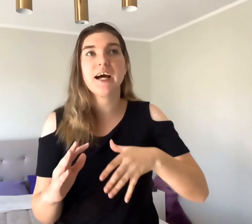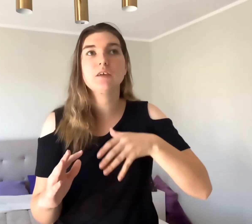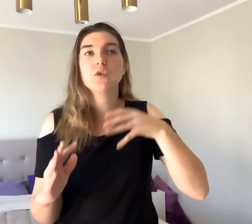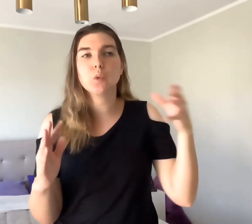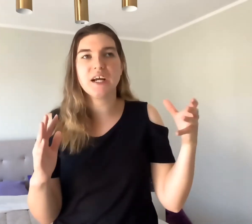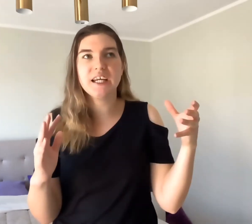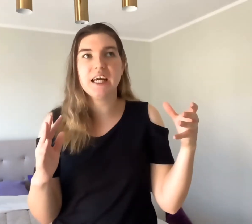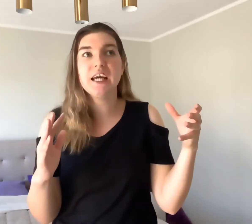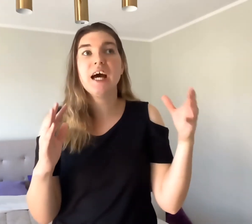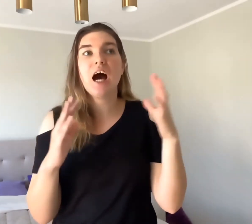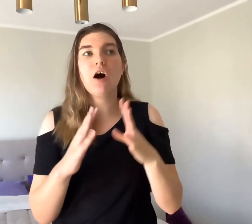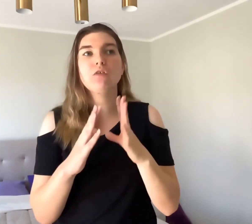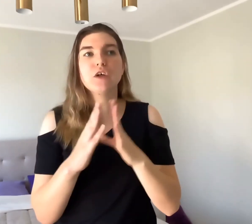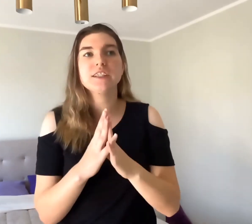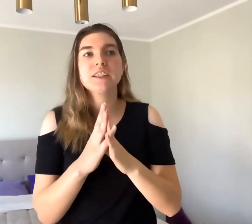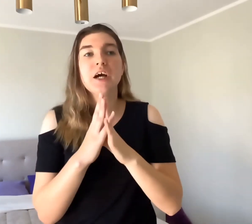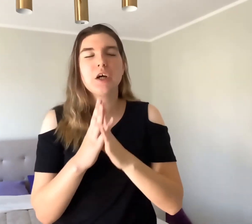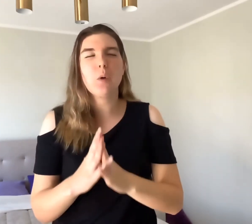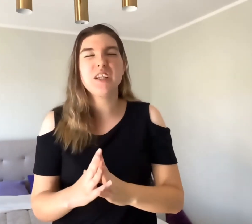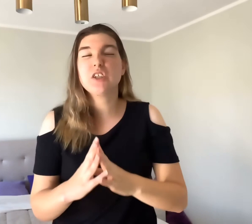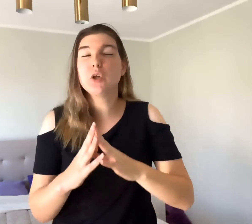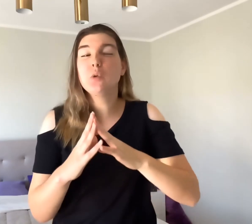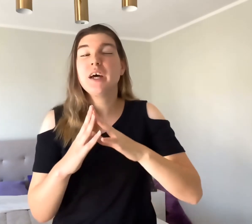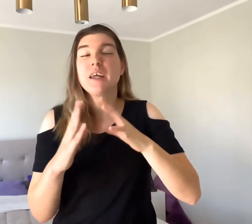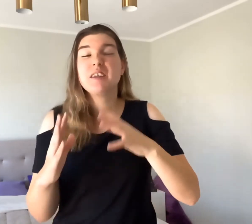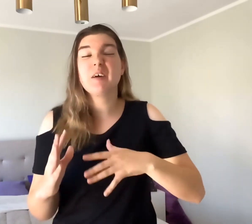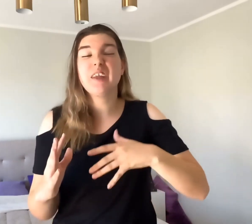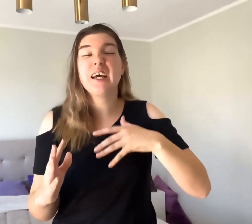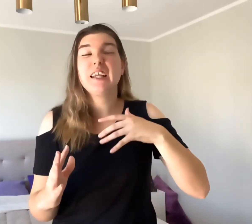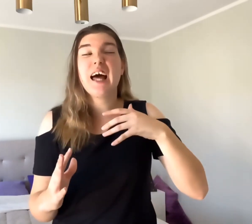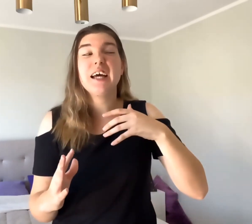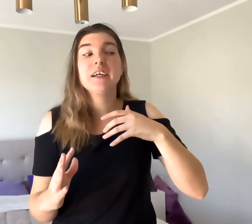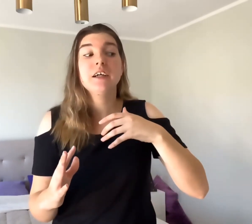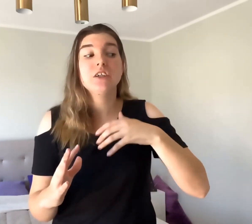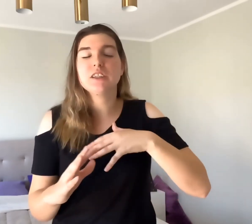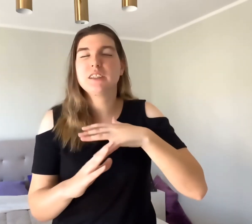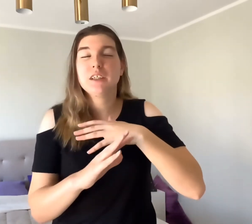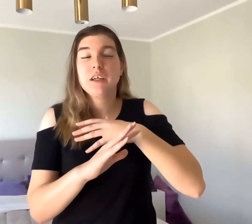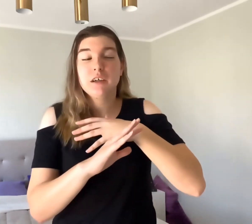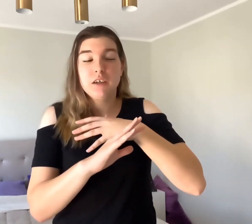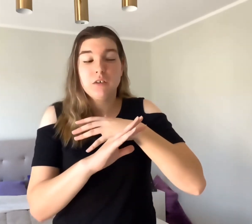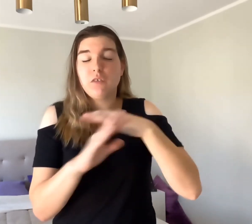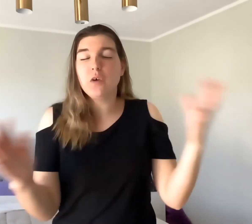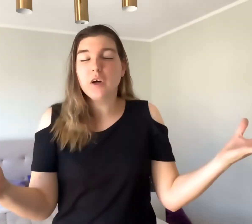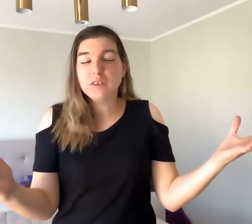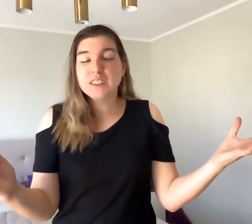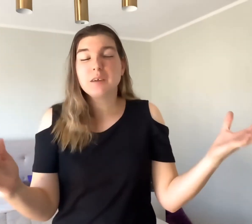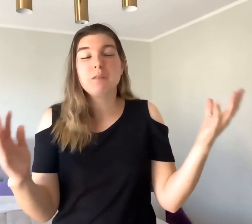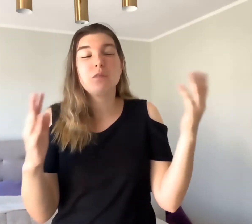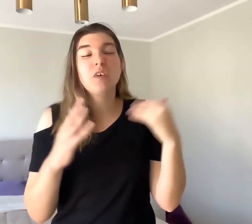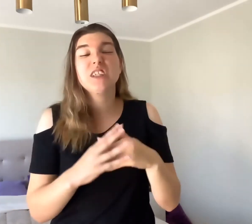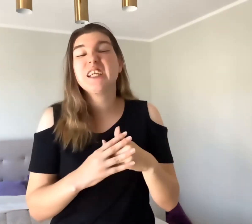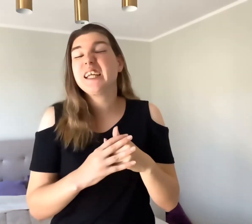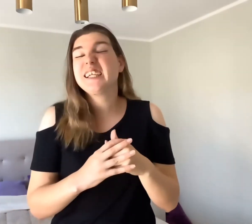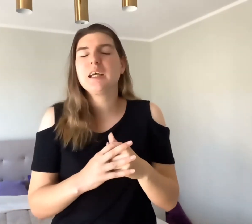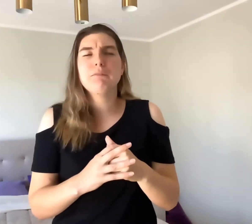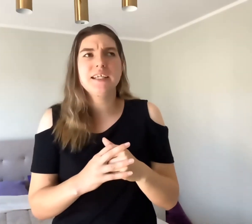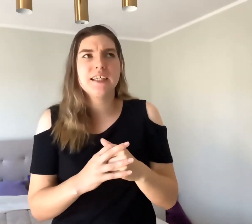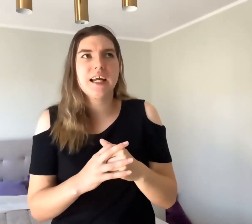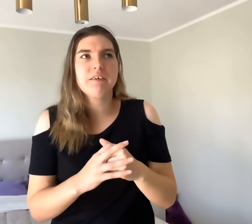of grainy, I'll first go into something like just Photos, which is something that's amazing